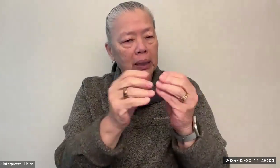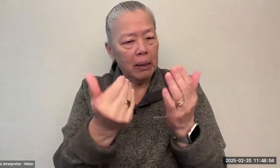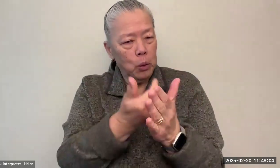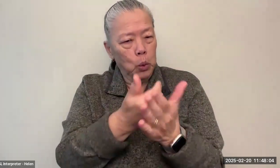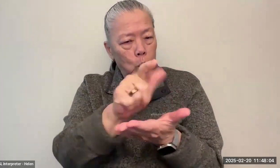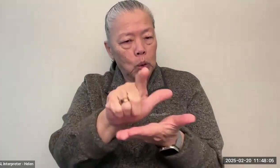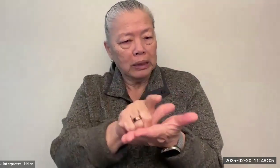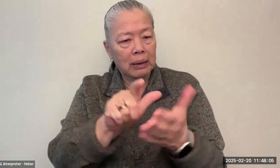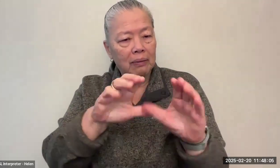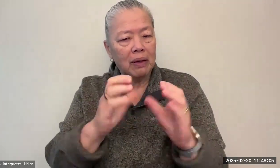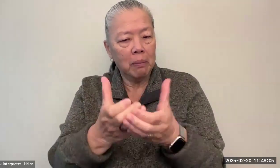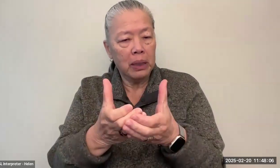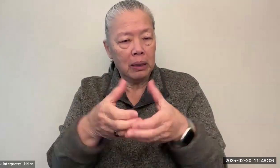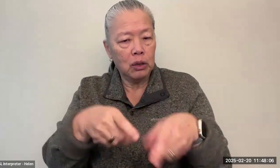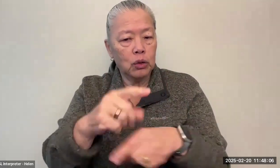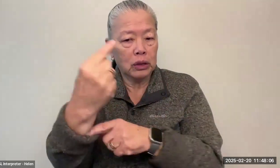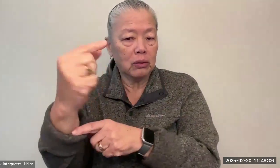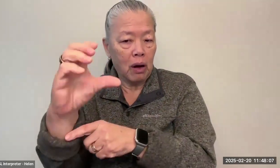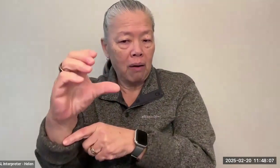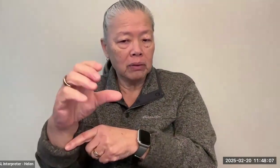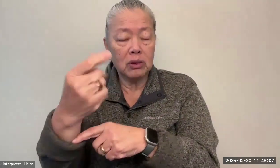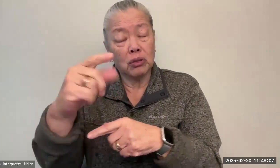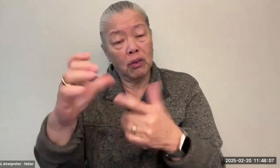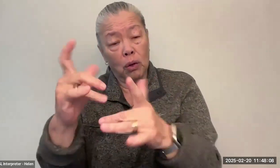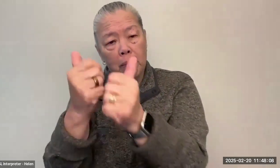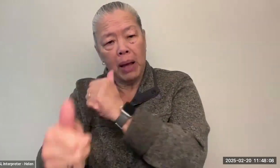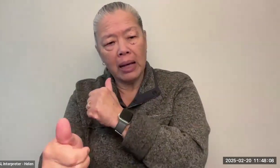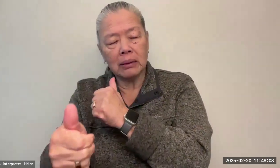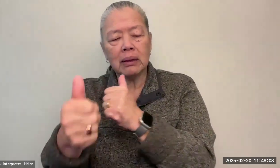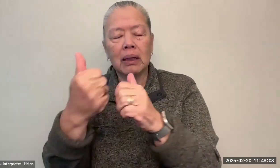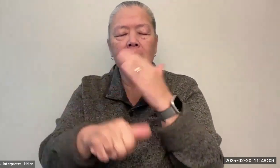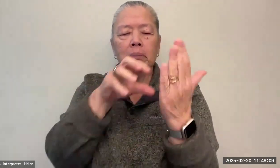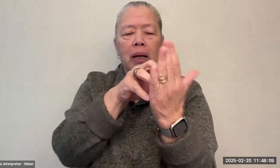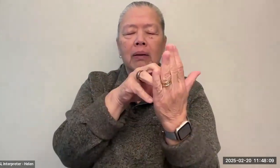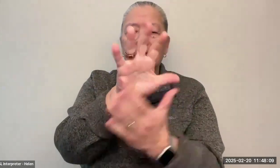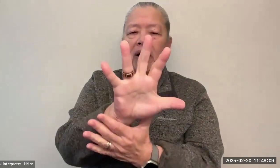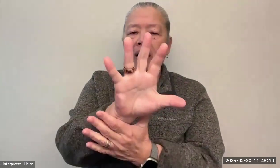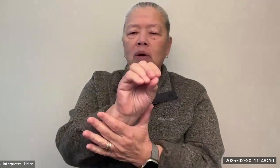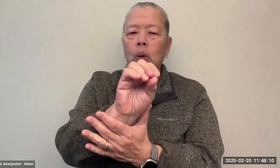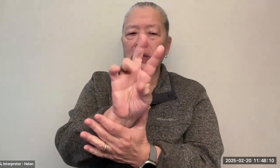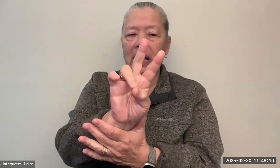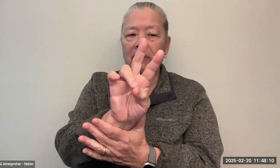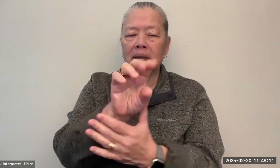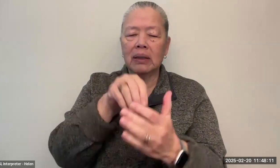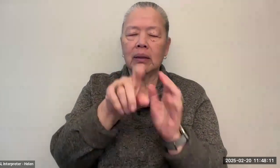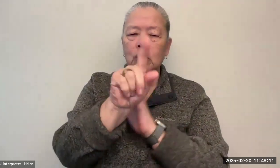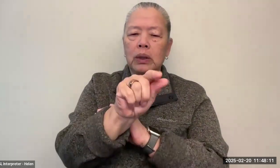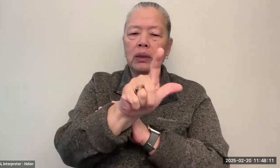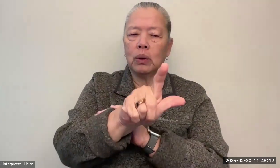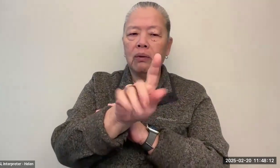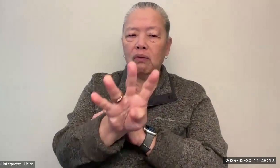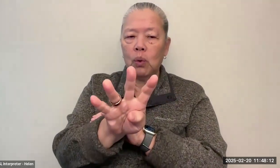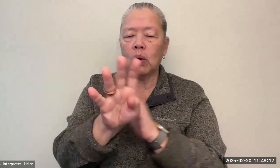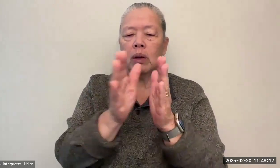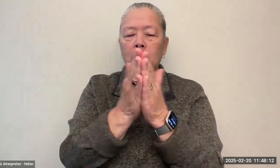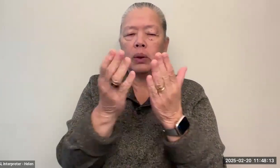General Conference that, frankly, General Conference already passed. It's in paragraph 507 of the 2020-24 Book